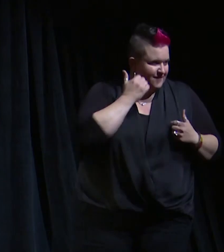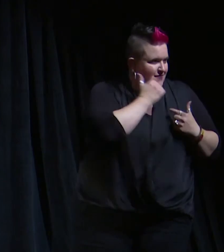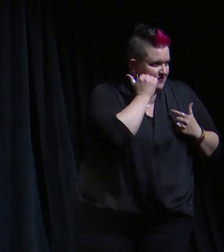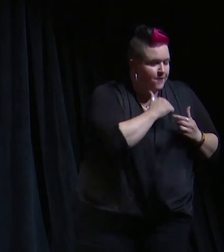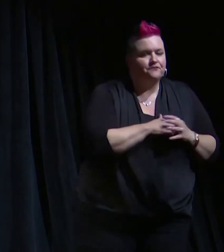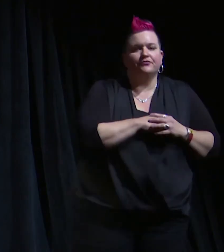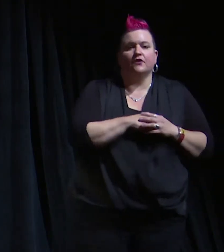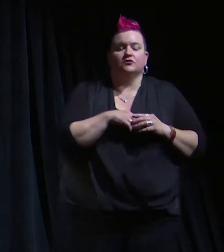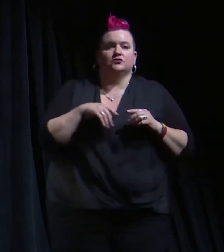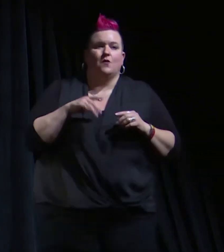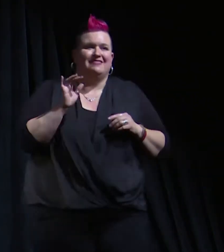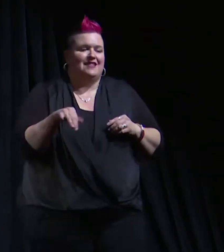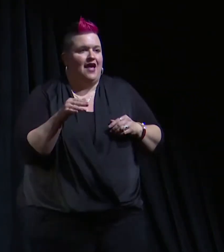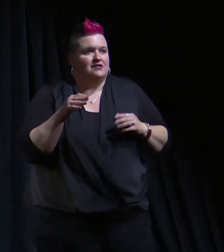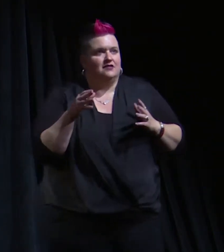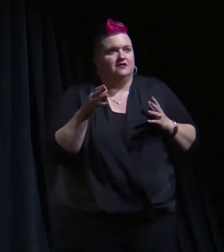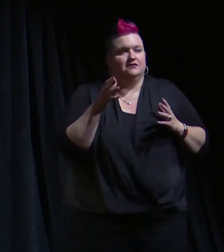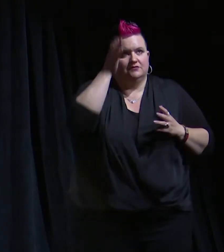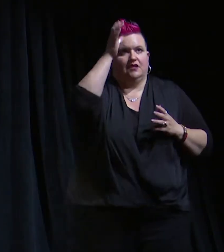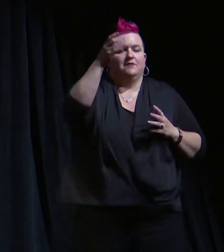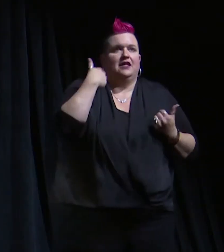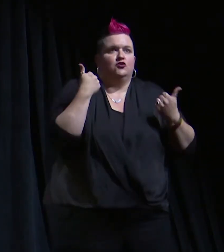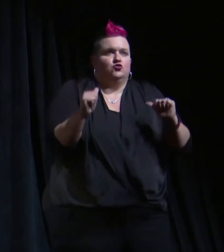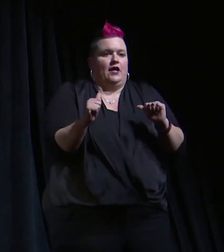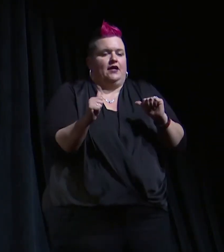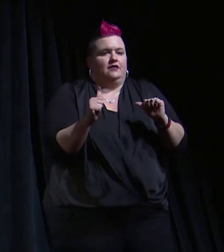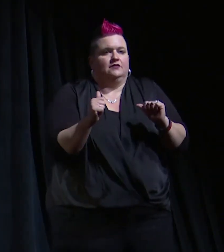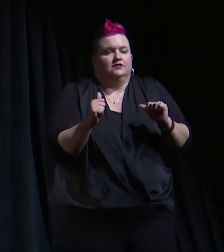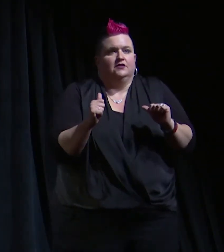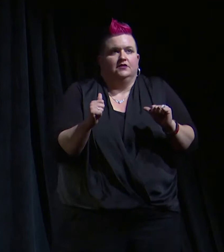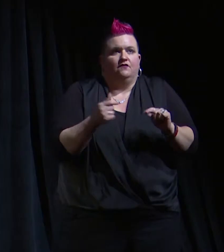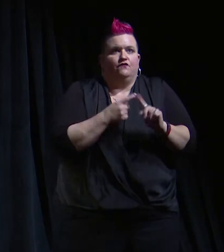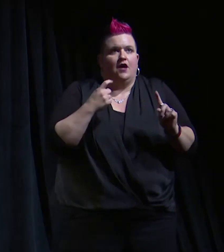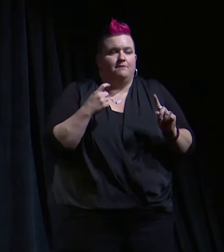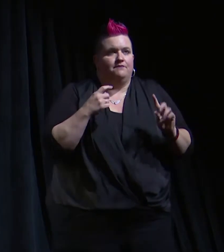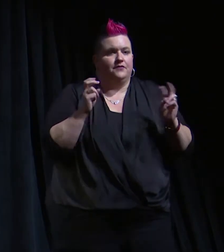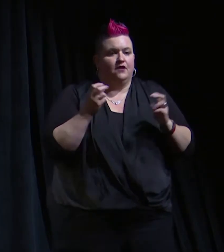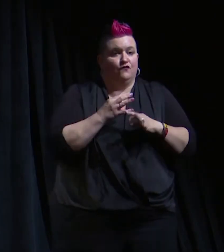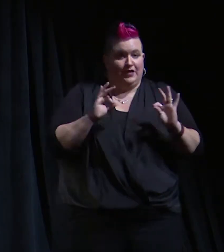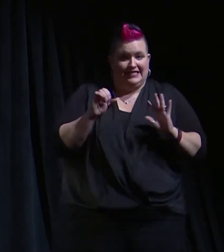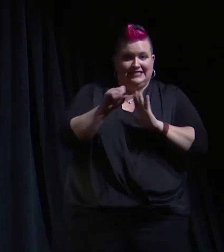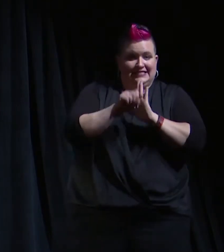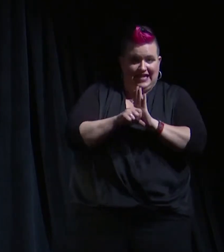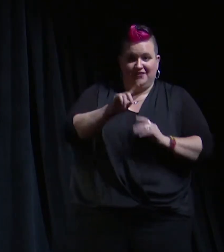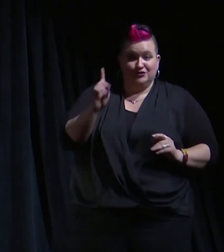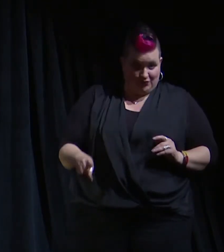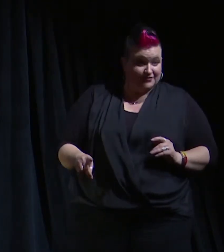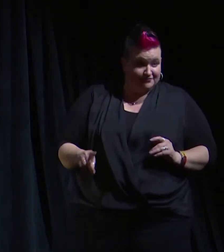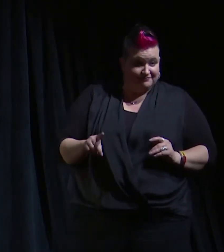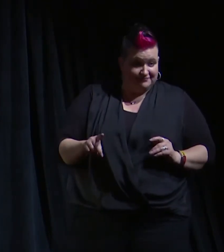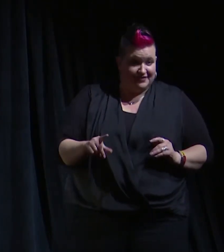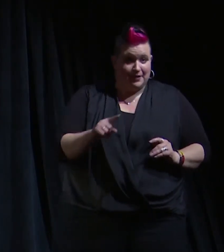So it's in that landscape that I try to make media. I come from the Free State of Detroit,